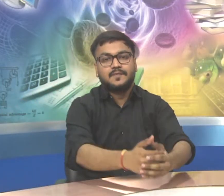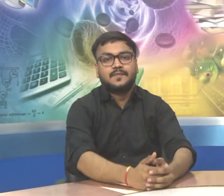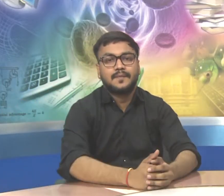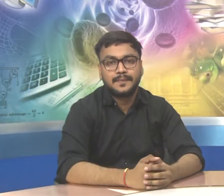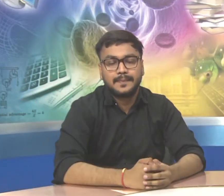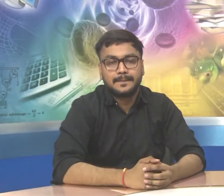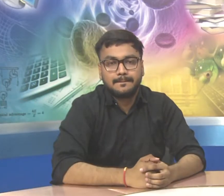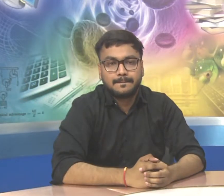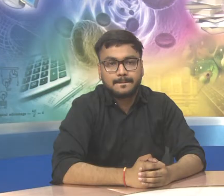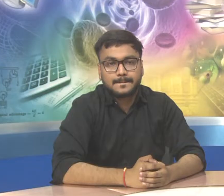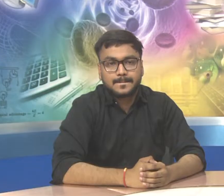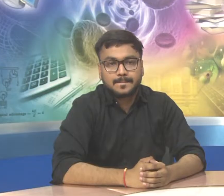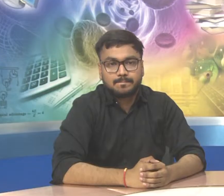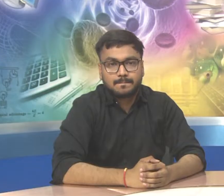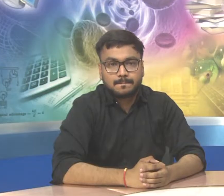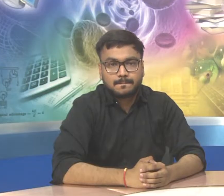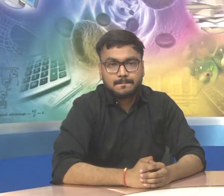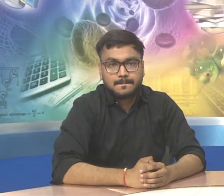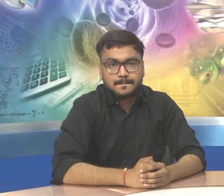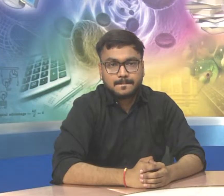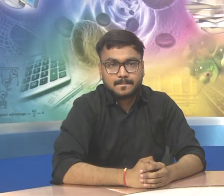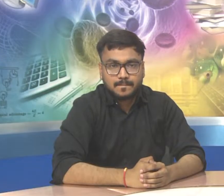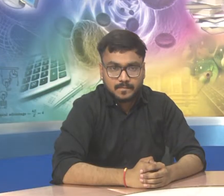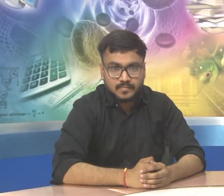And fourth one, a spoon.